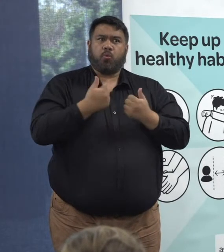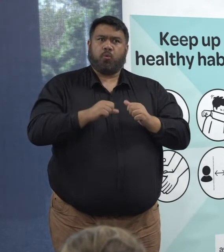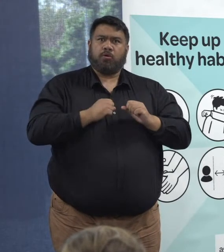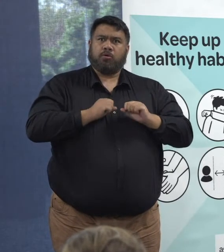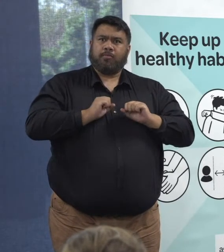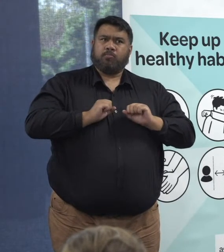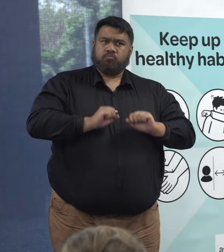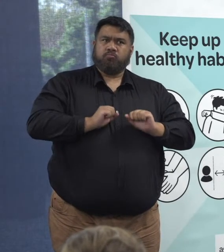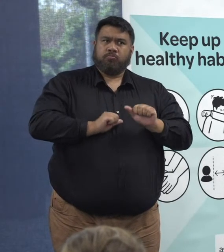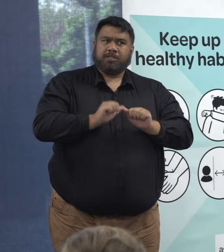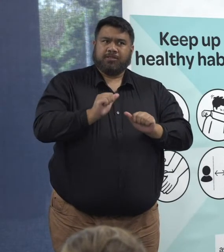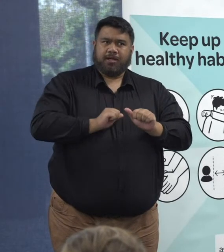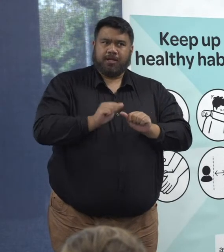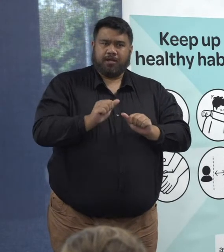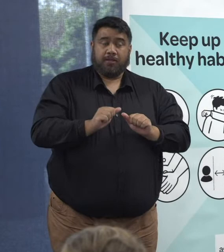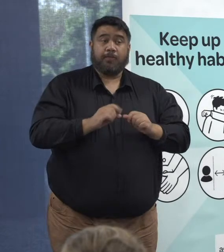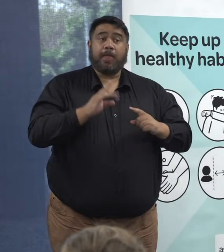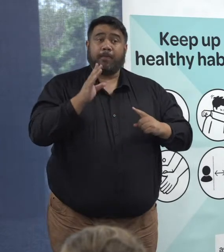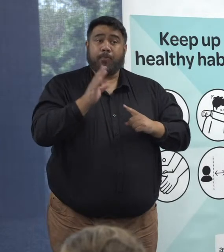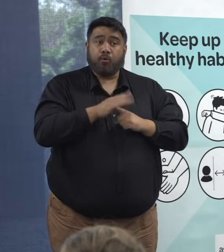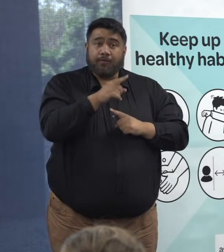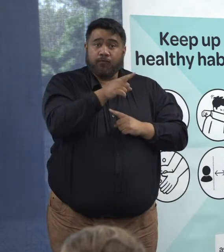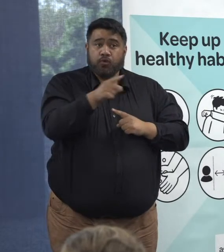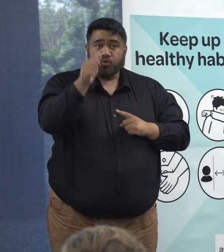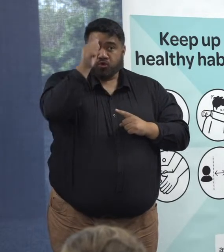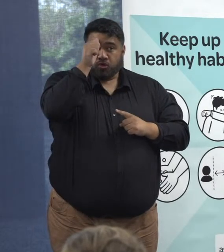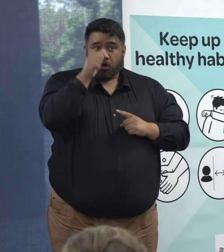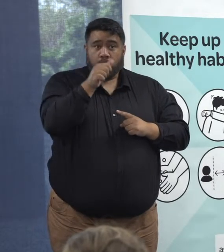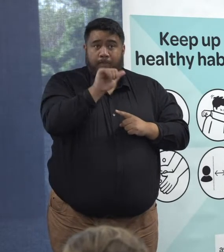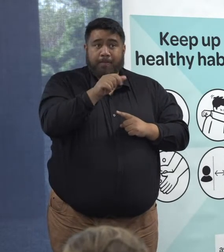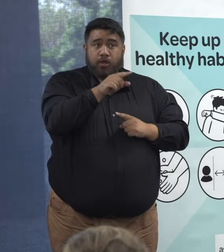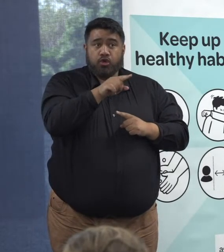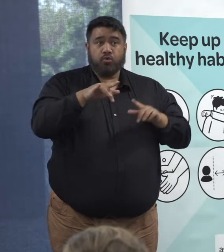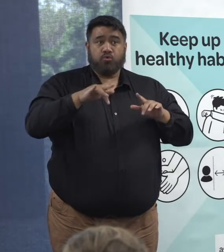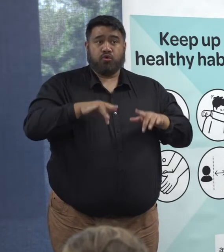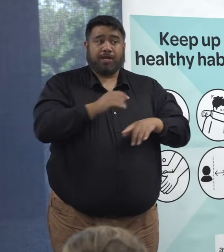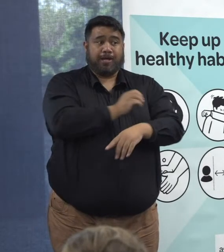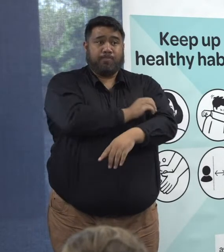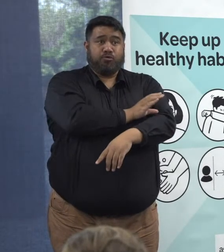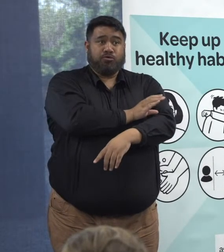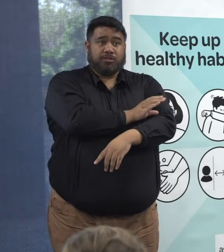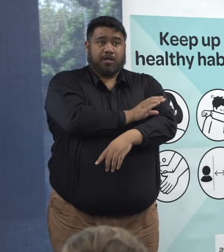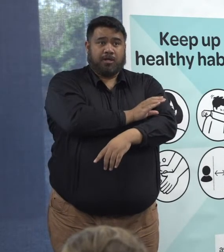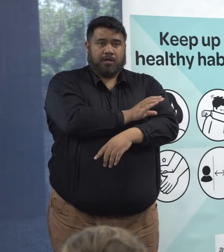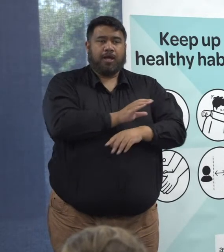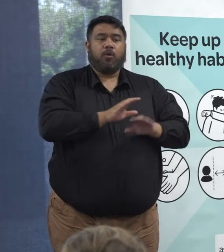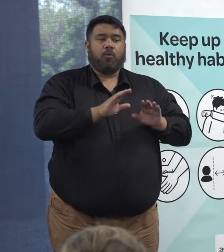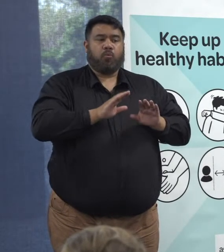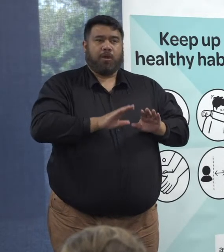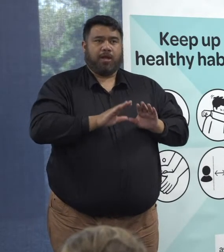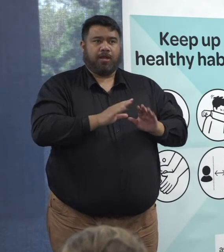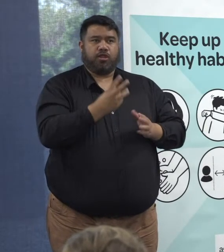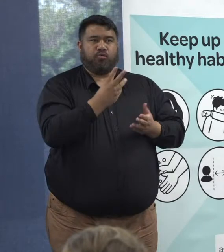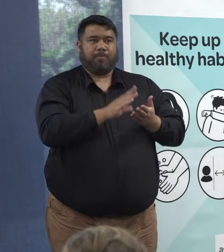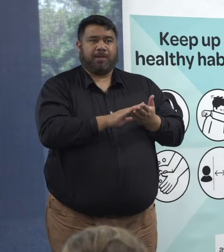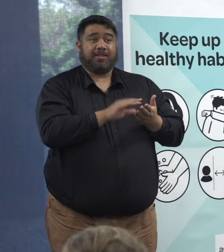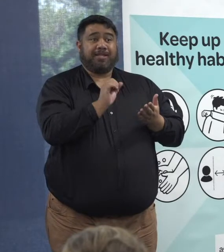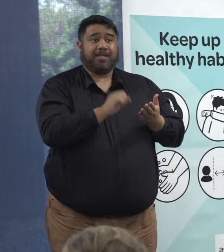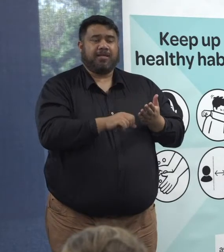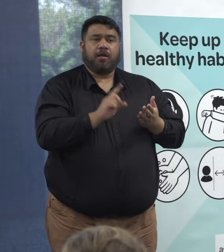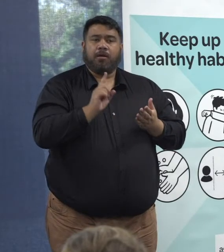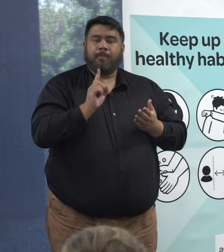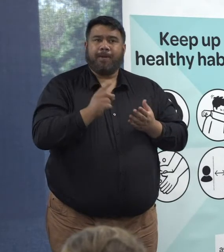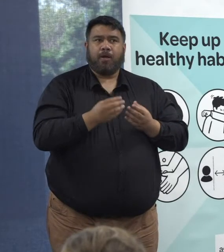been infected over the recent months and who may not have had their booster. Yes, our advice is to wait 3 months, but it is absolutely